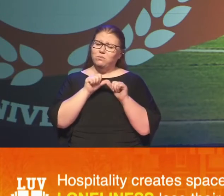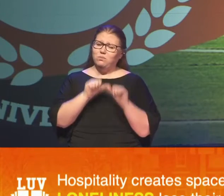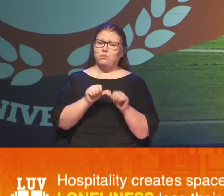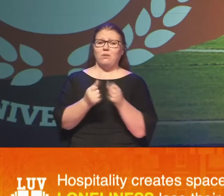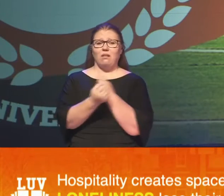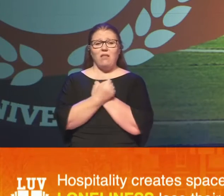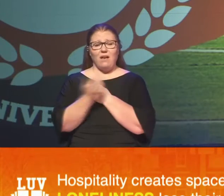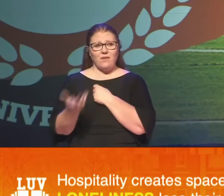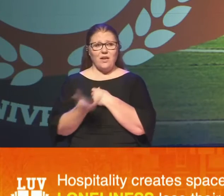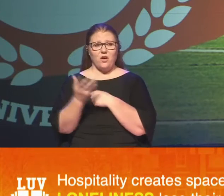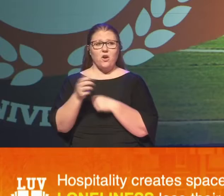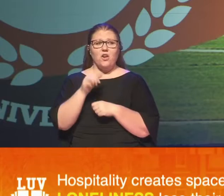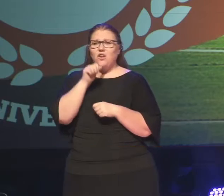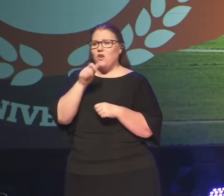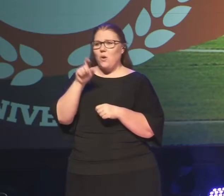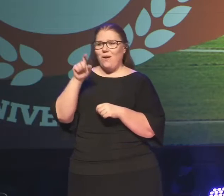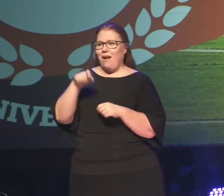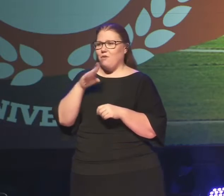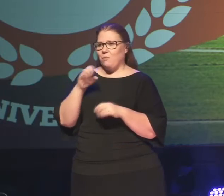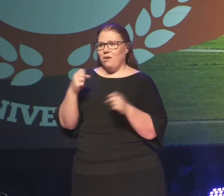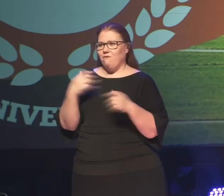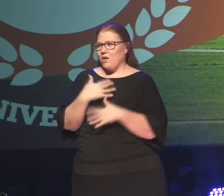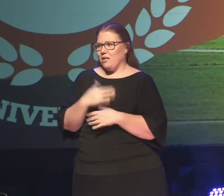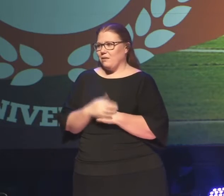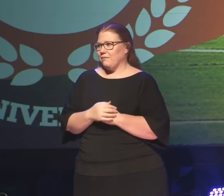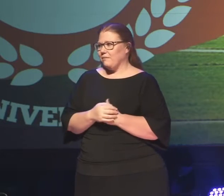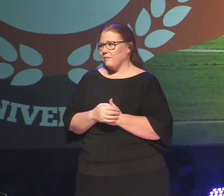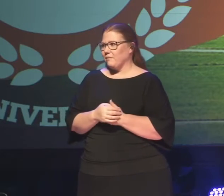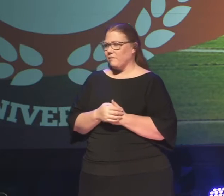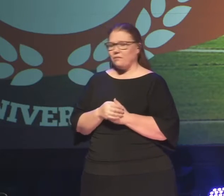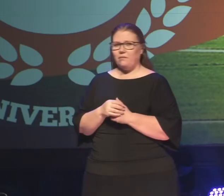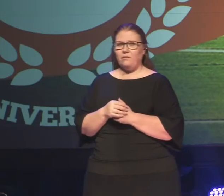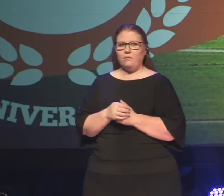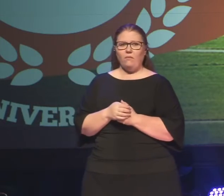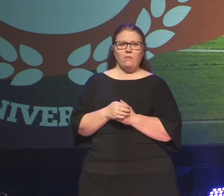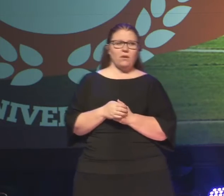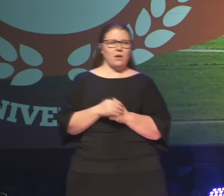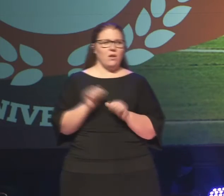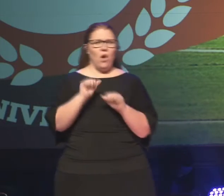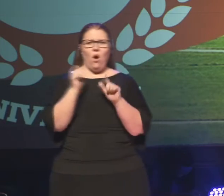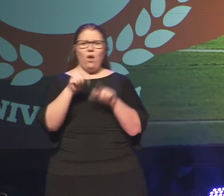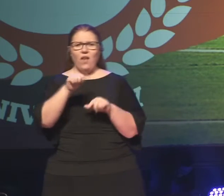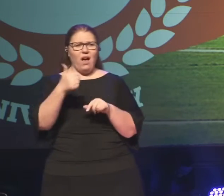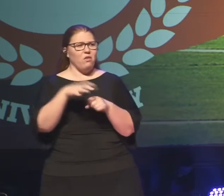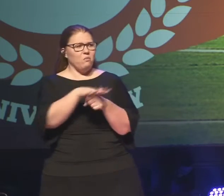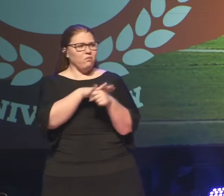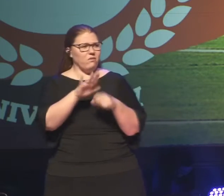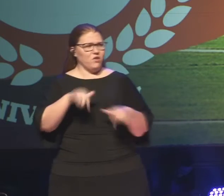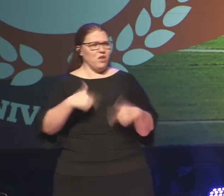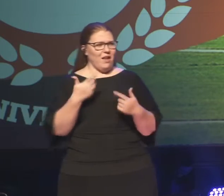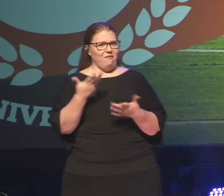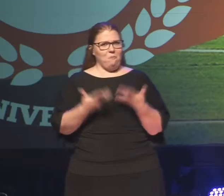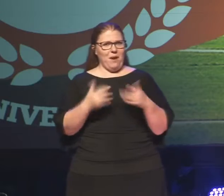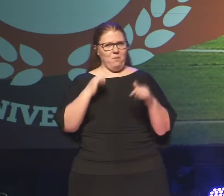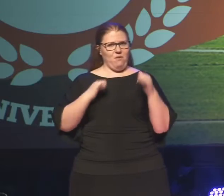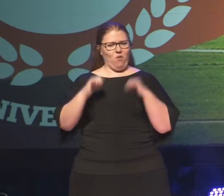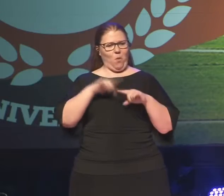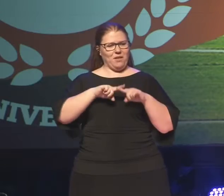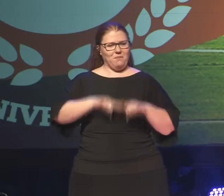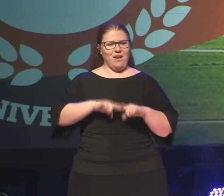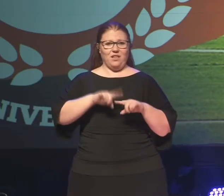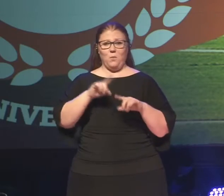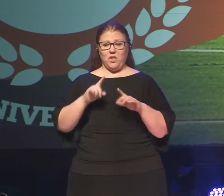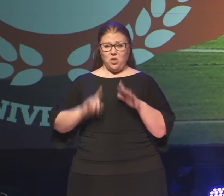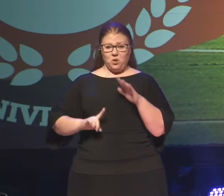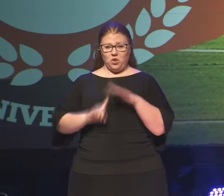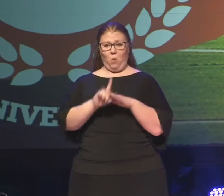here, so you don't ever have to be afraid. So every other space in your life might be performance-based, but when you show up at my